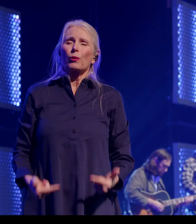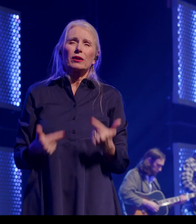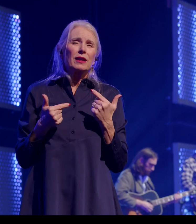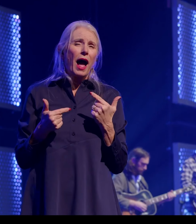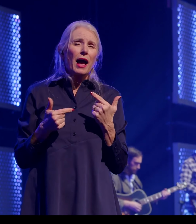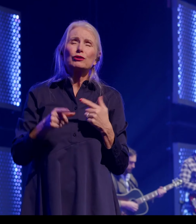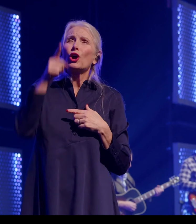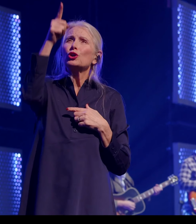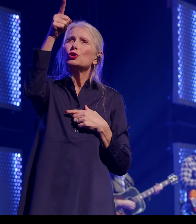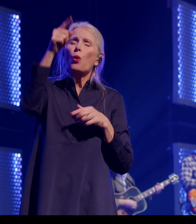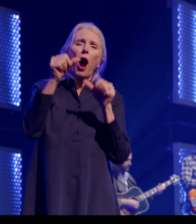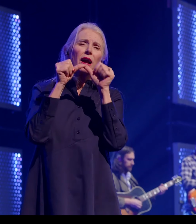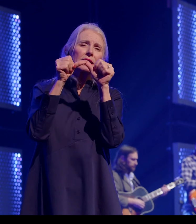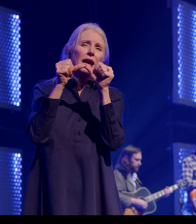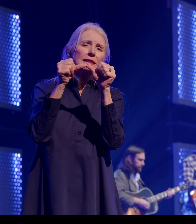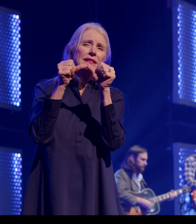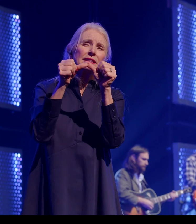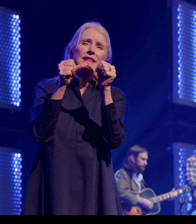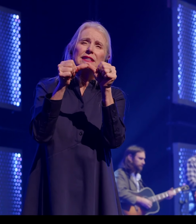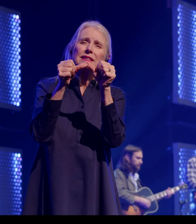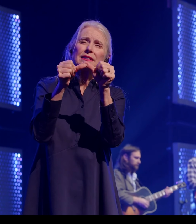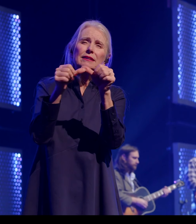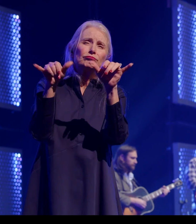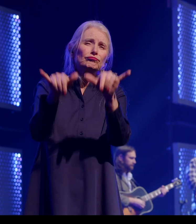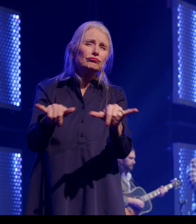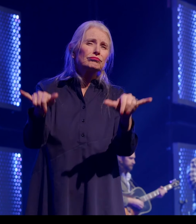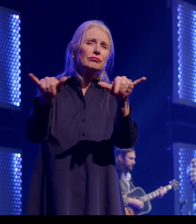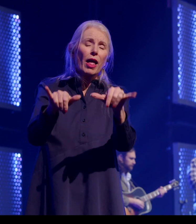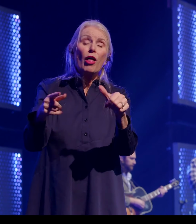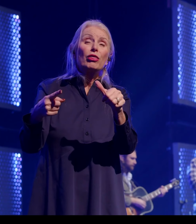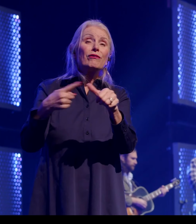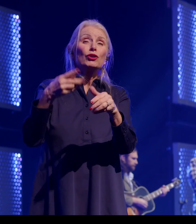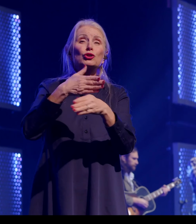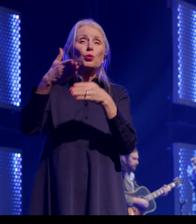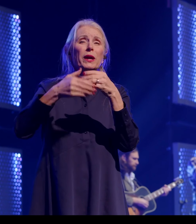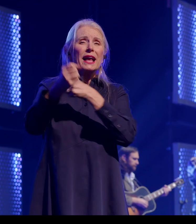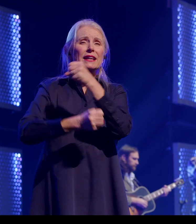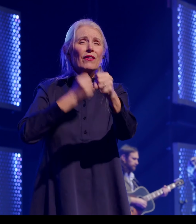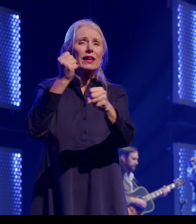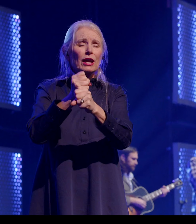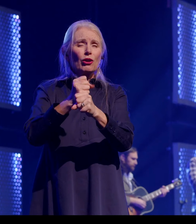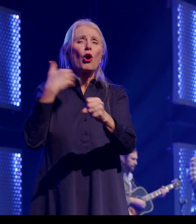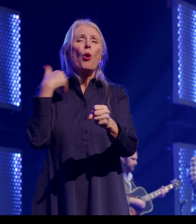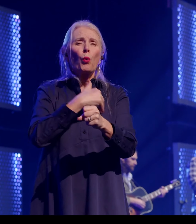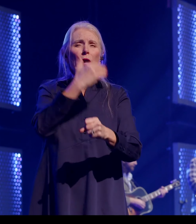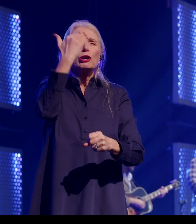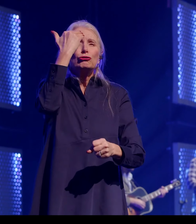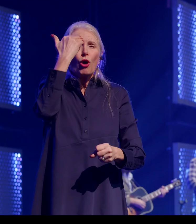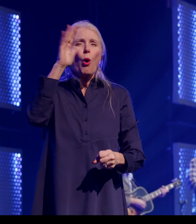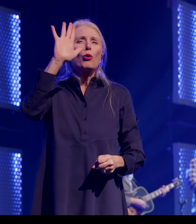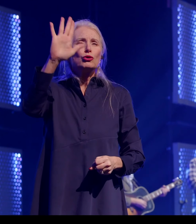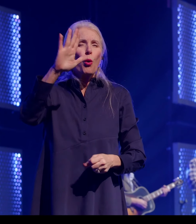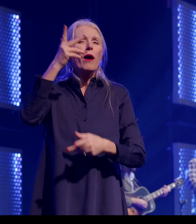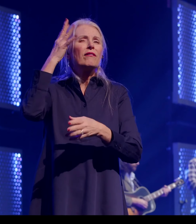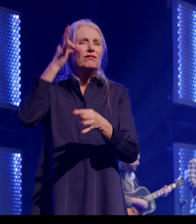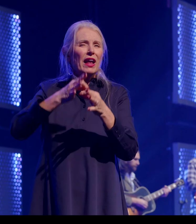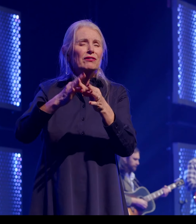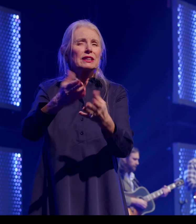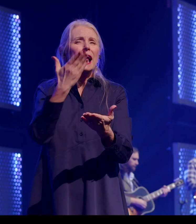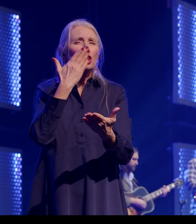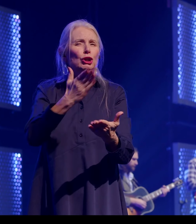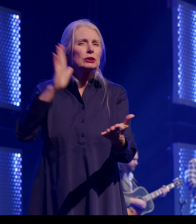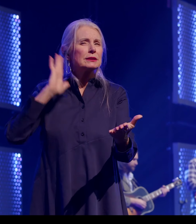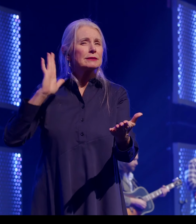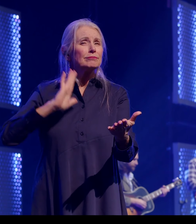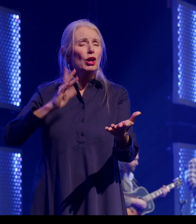being so consistent in all of our lives. First weekend of the year, we can attest for your faithfulness, and we can attest for your goodness, and that